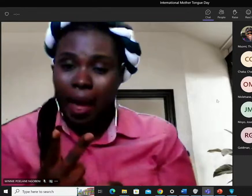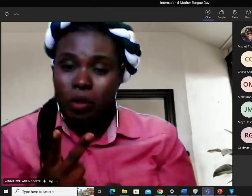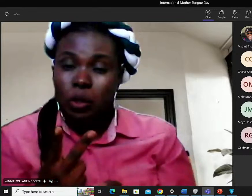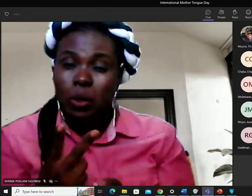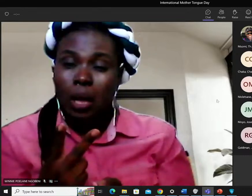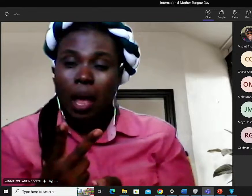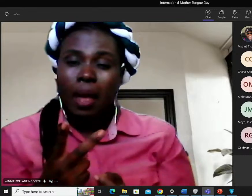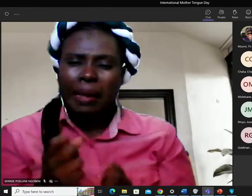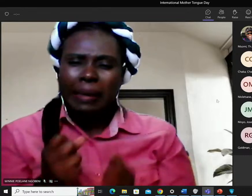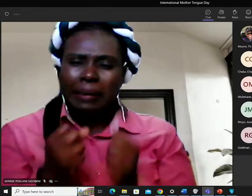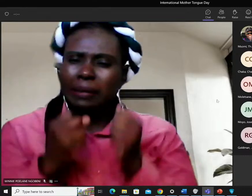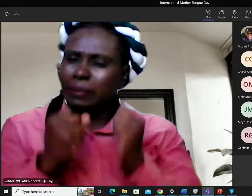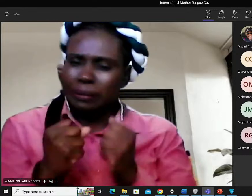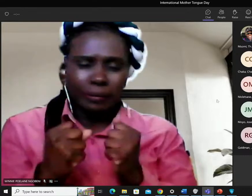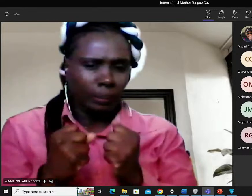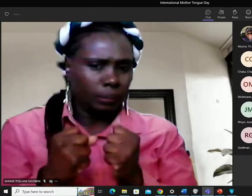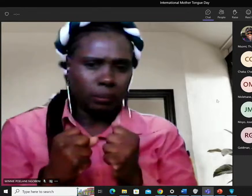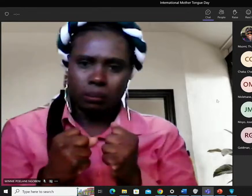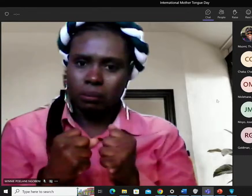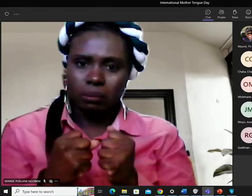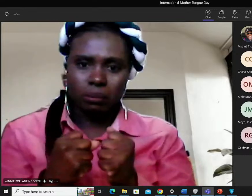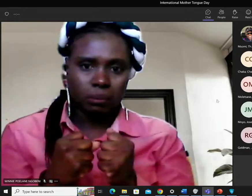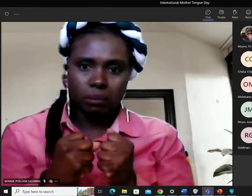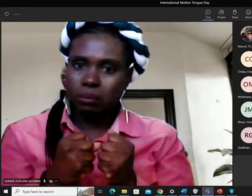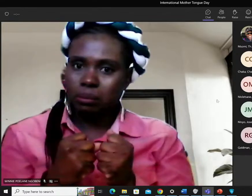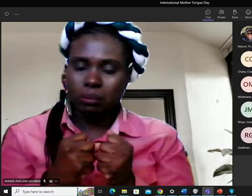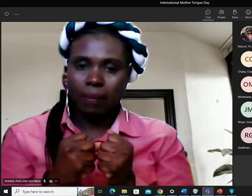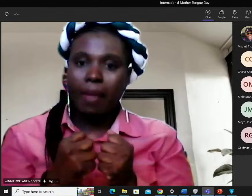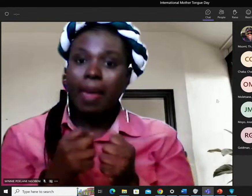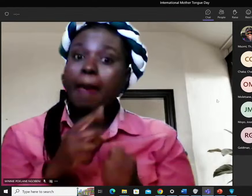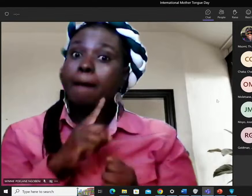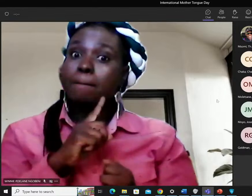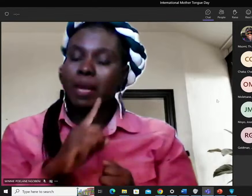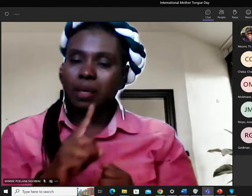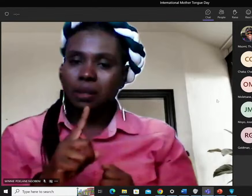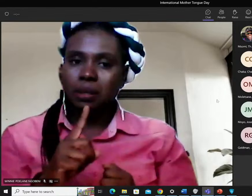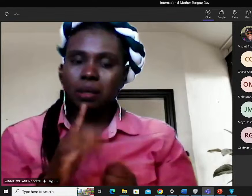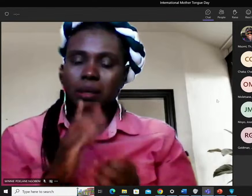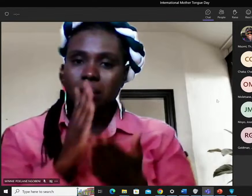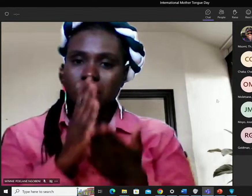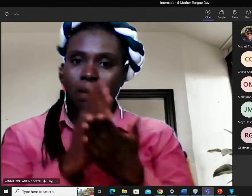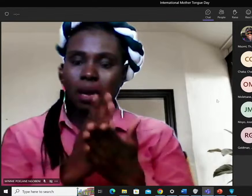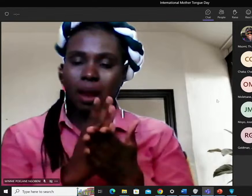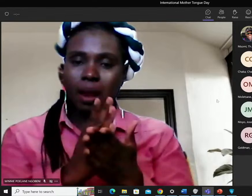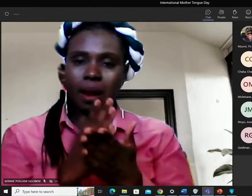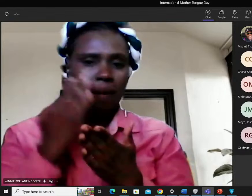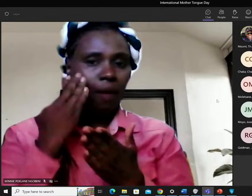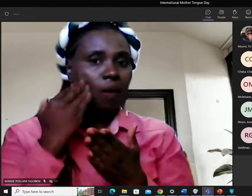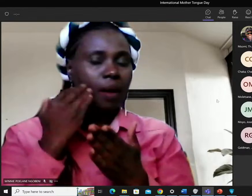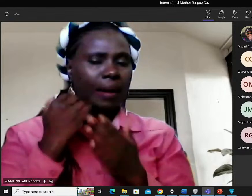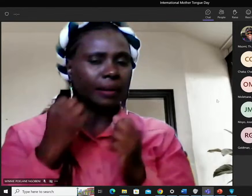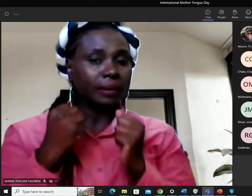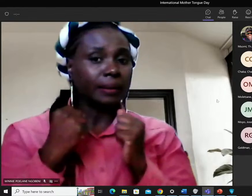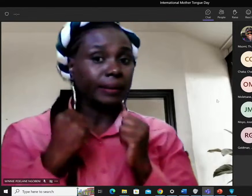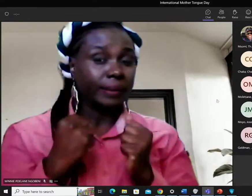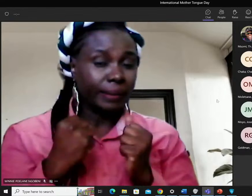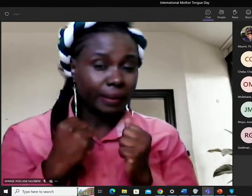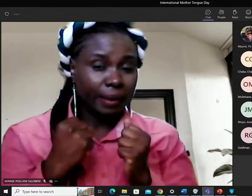really difficult, but really white people find it very difficult. Not